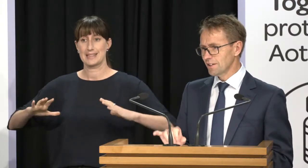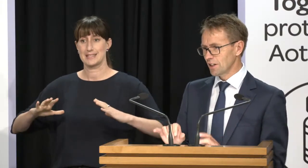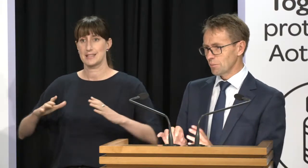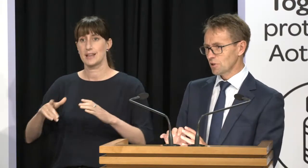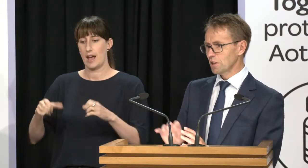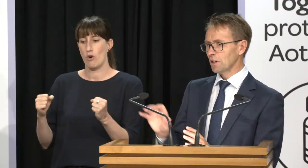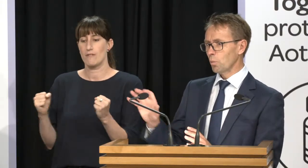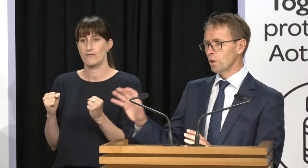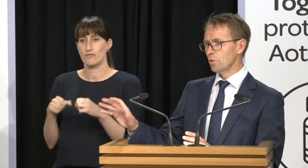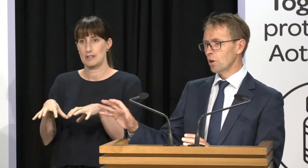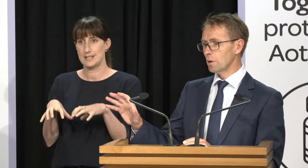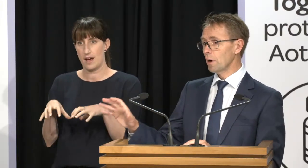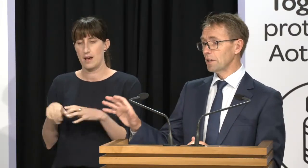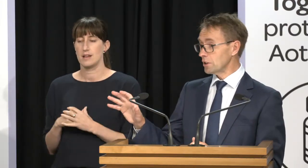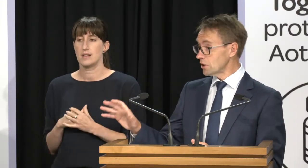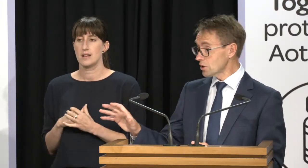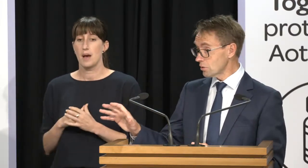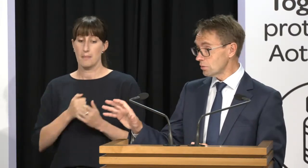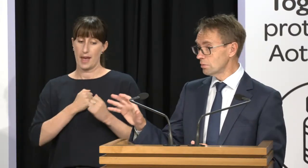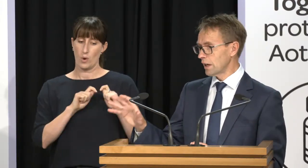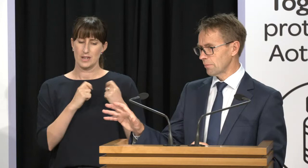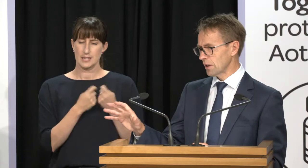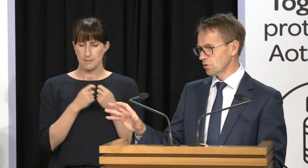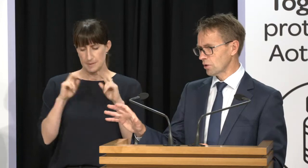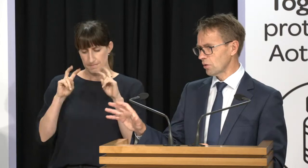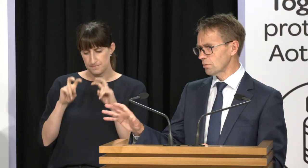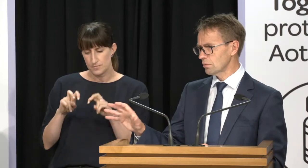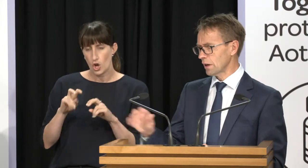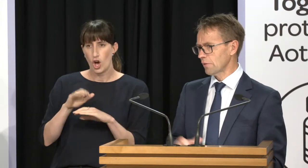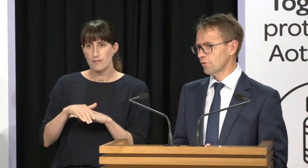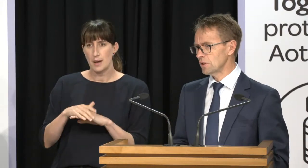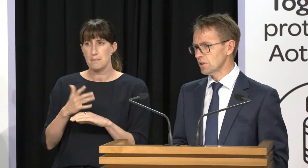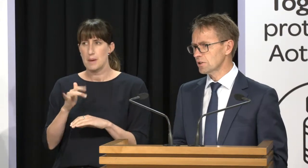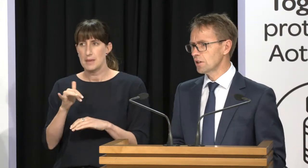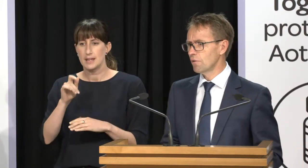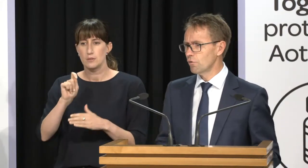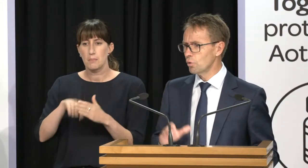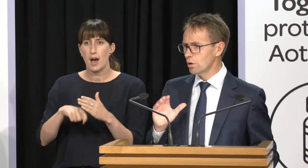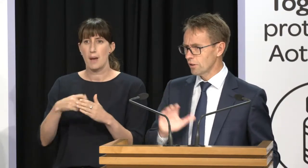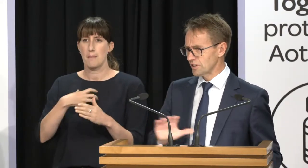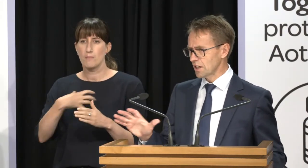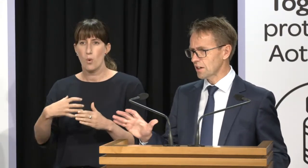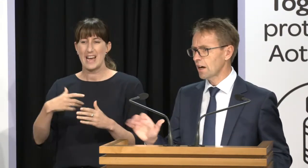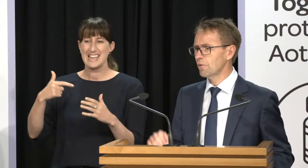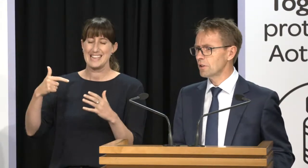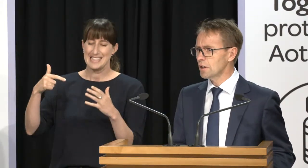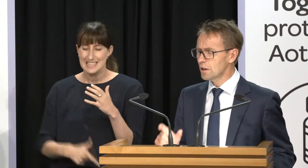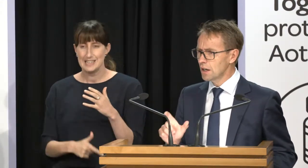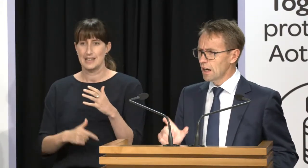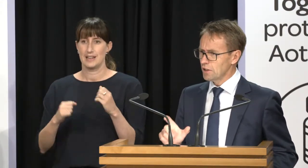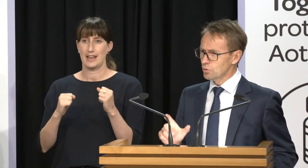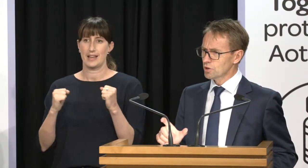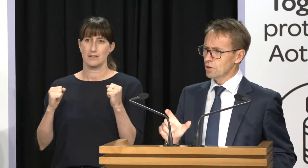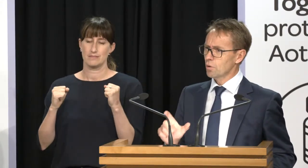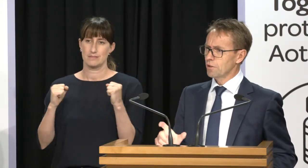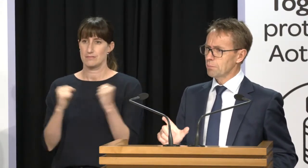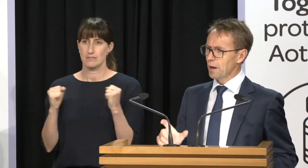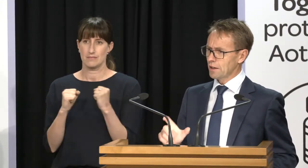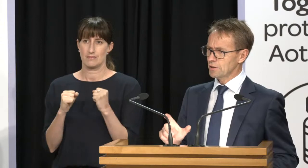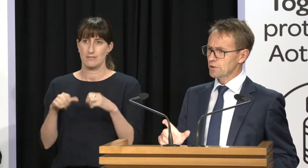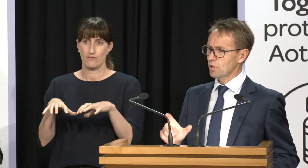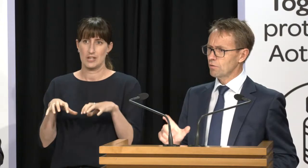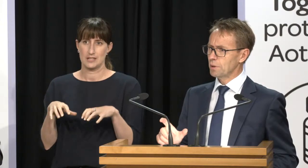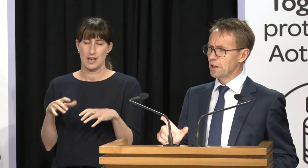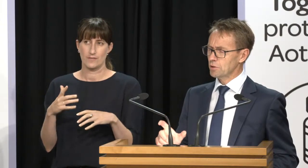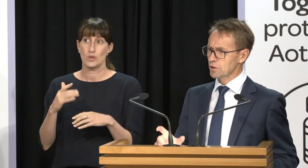saying, the team is looking at whether or not we might need additional extra cold freezers for the second half of the year, and also what the